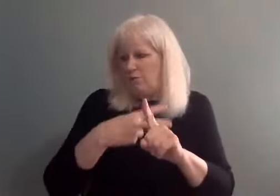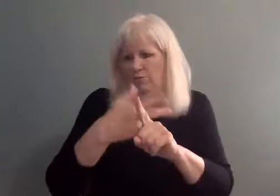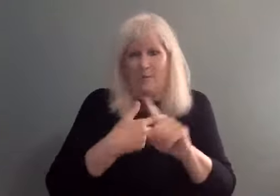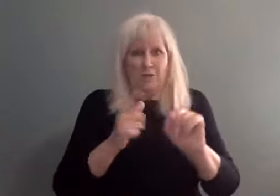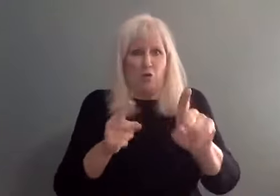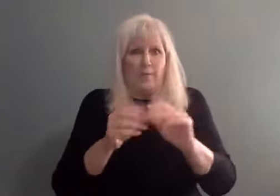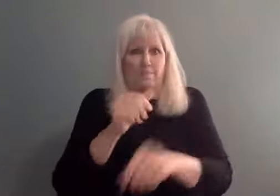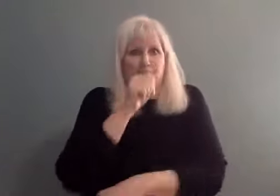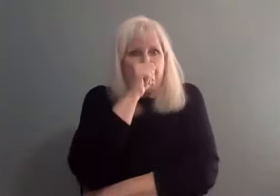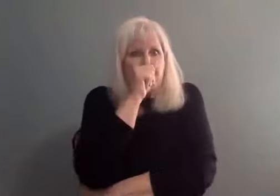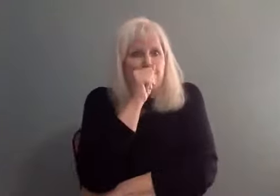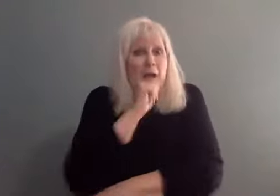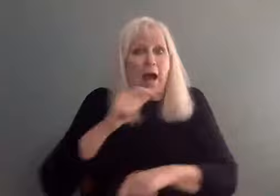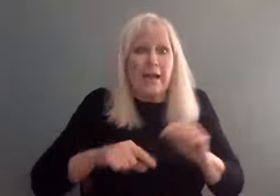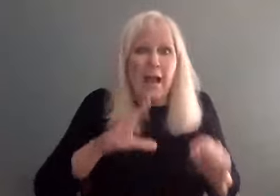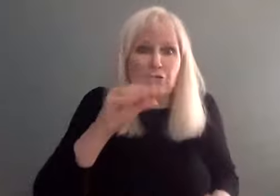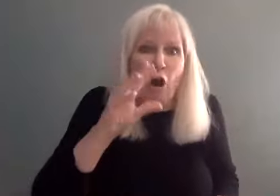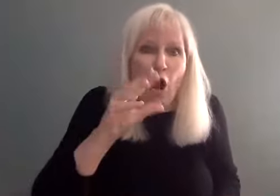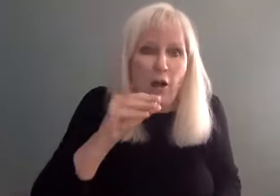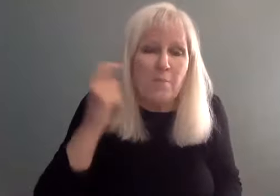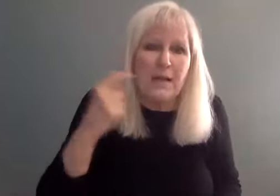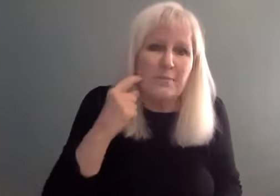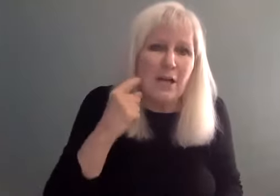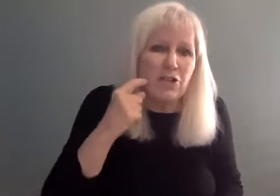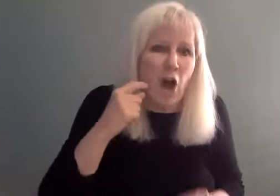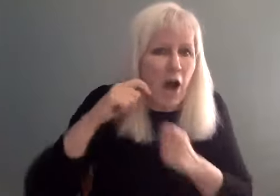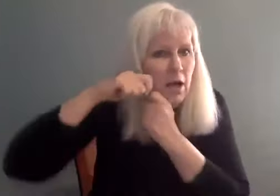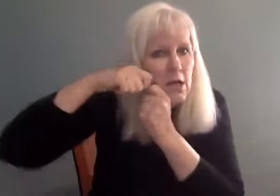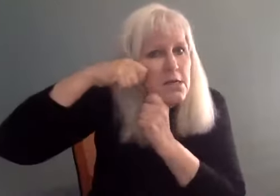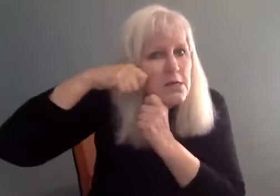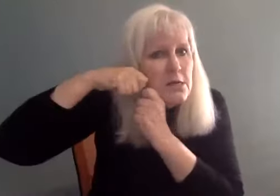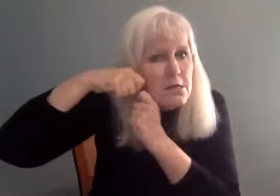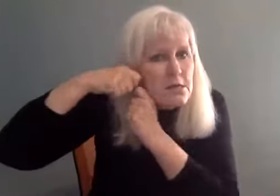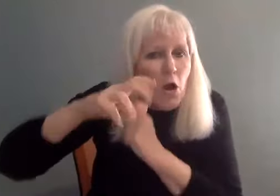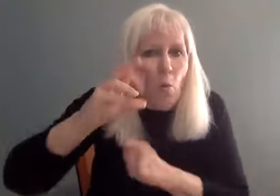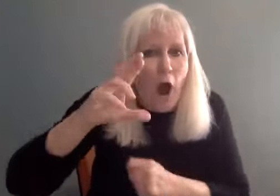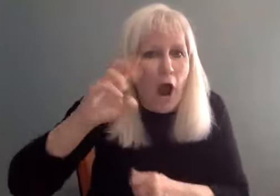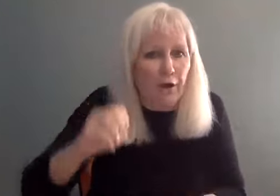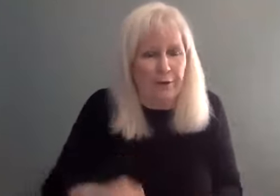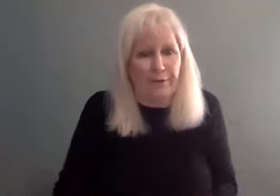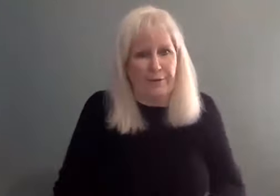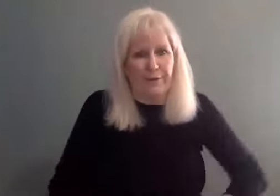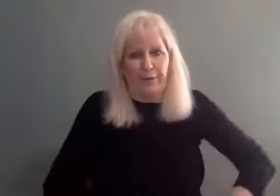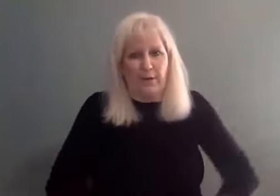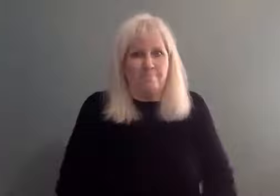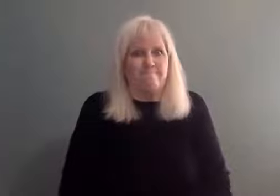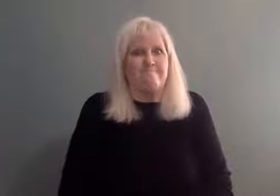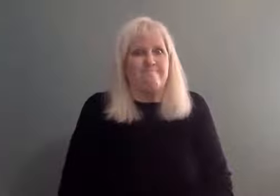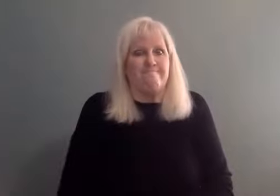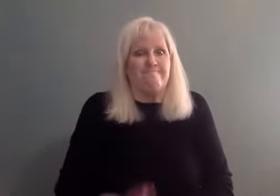to listen. And what a beautiful art listening is. I think for me, sponsorship helps me listen.